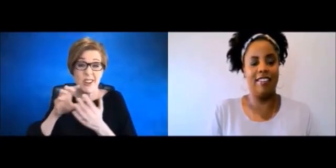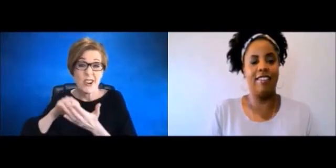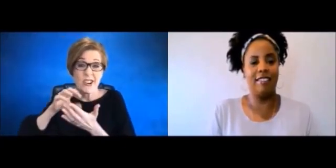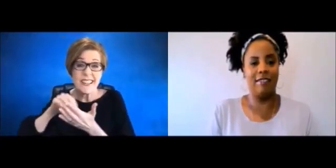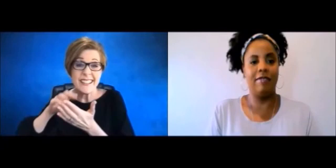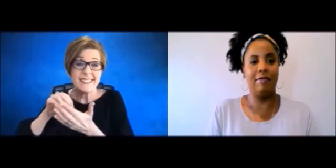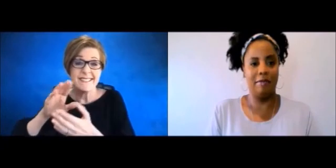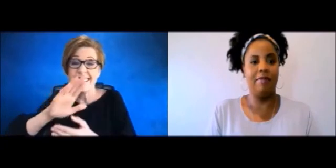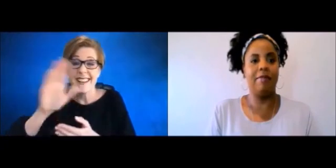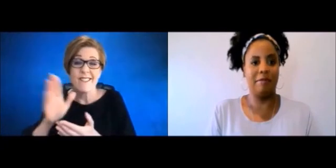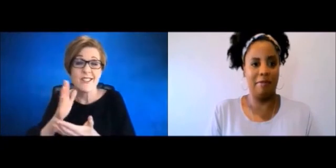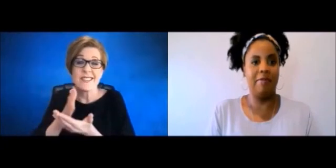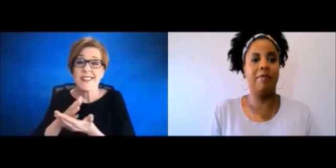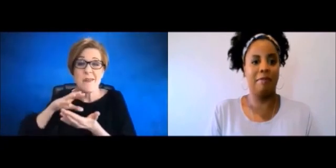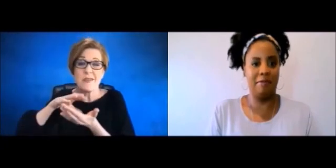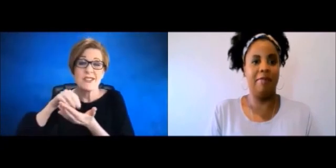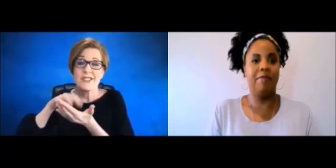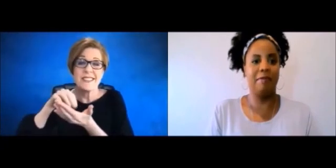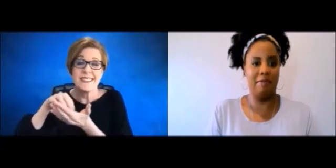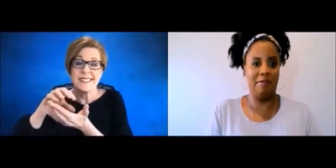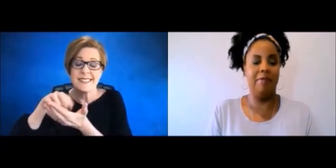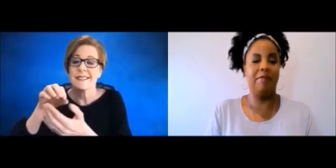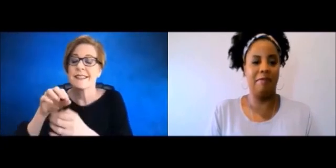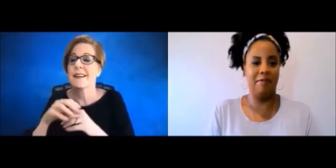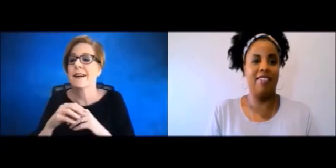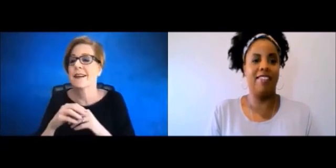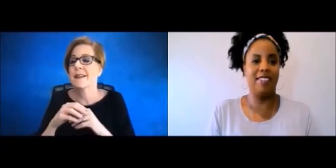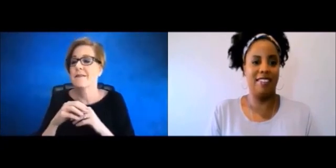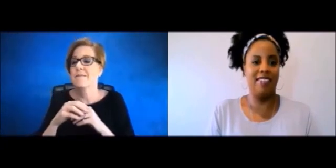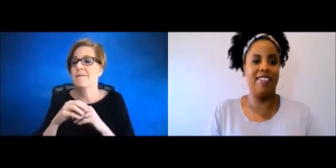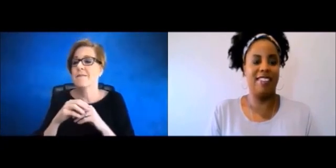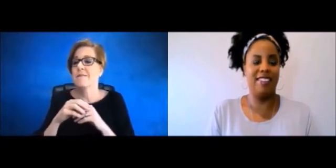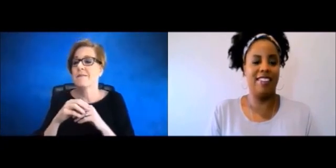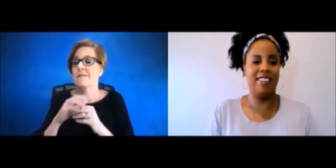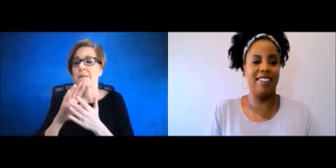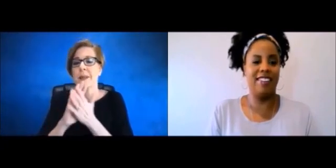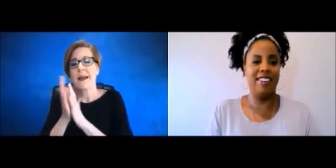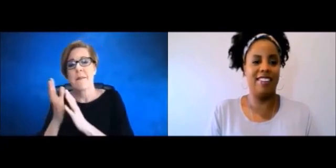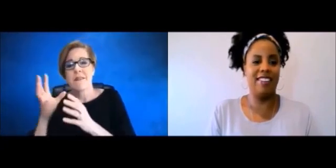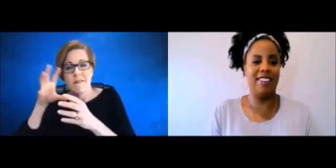I would say just keep learning, never stop learning.